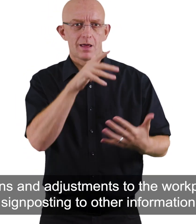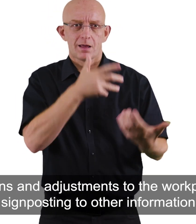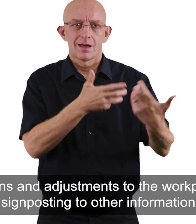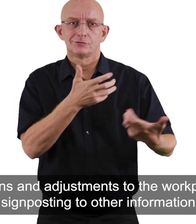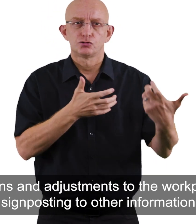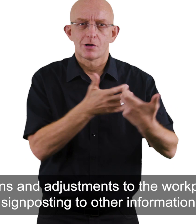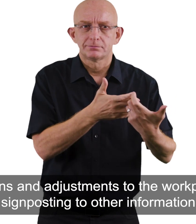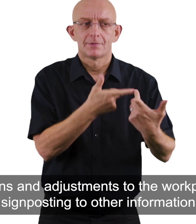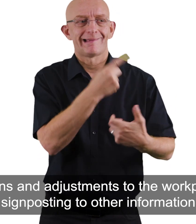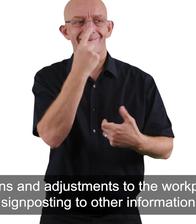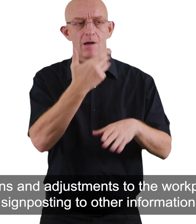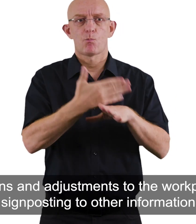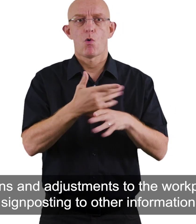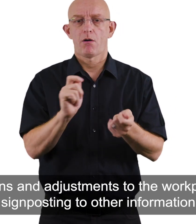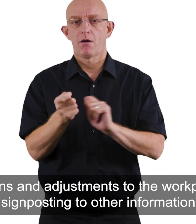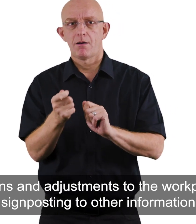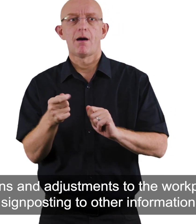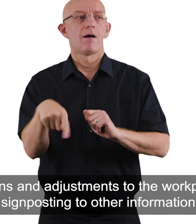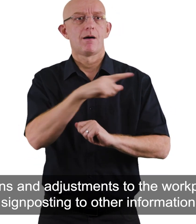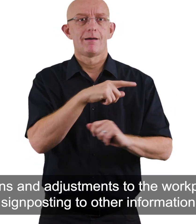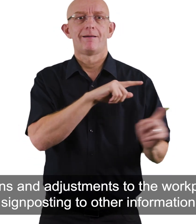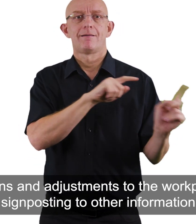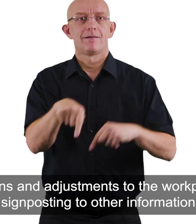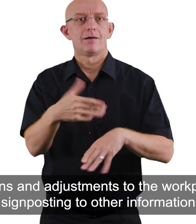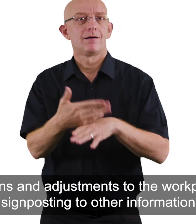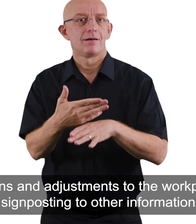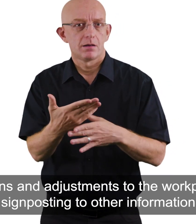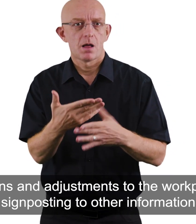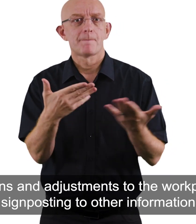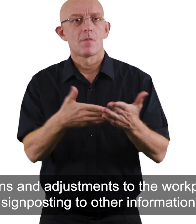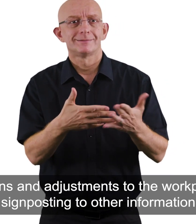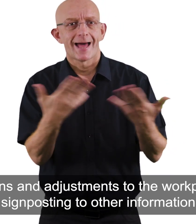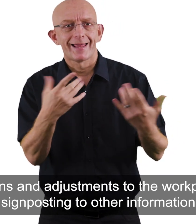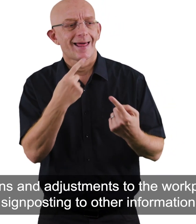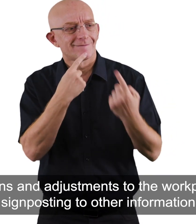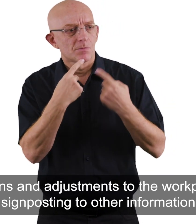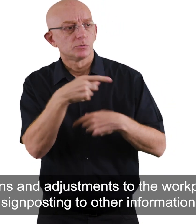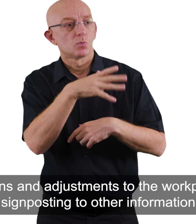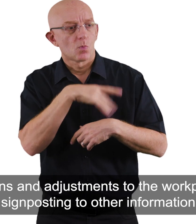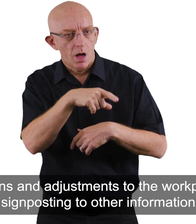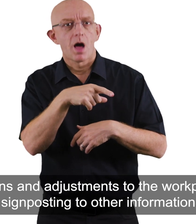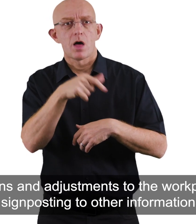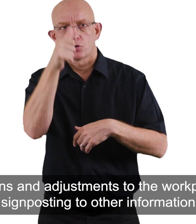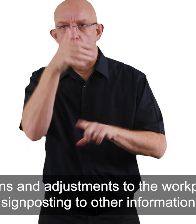adaptations and adjustments to the workplace, and signposting to other information.